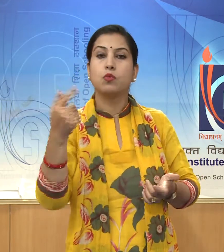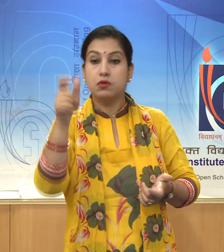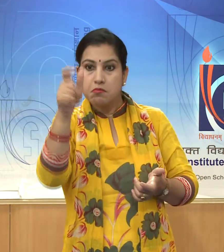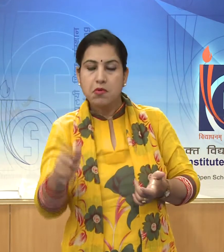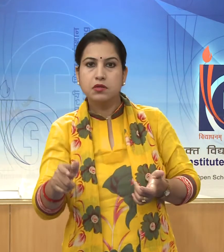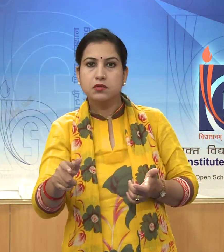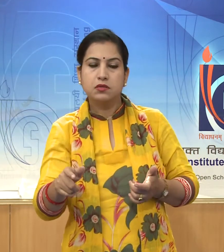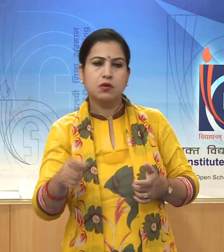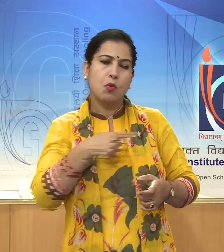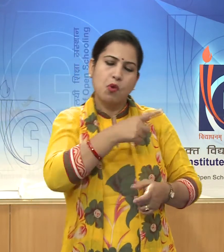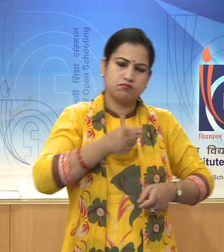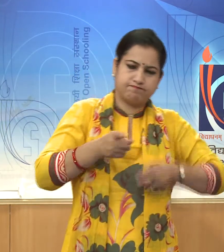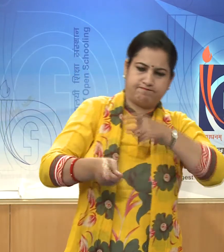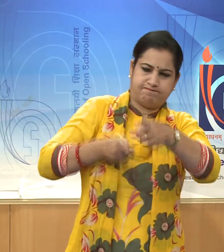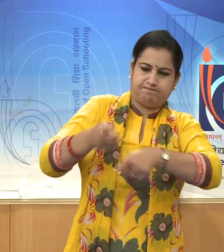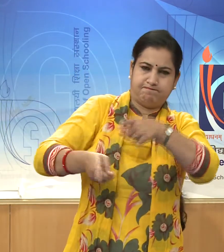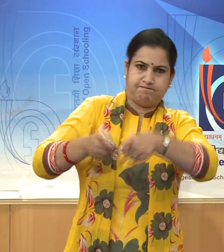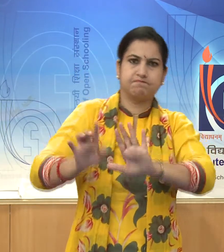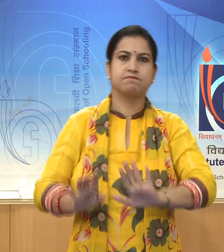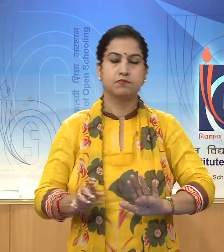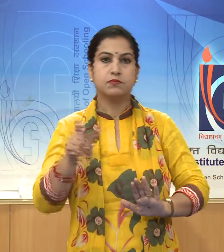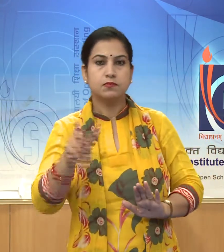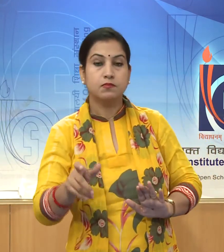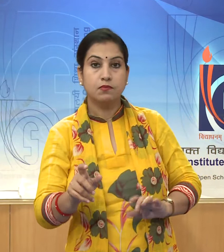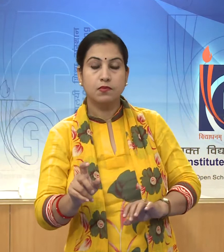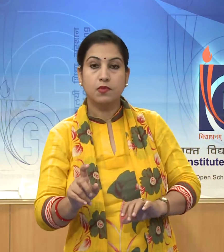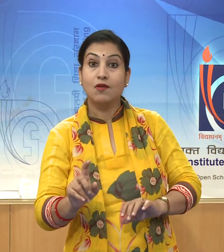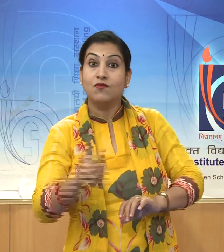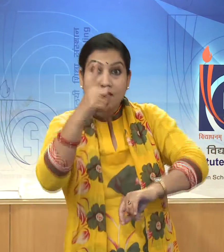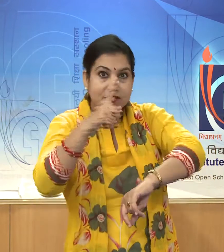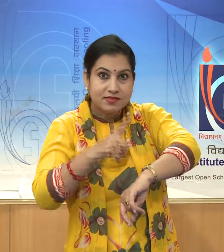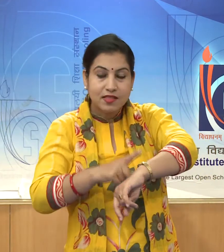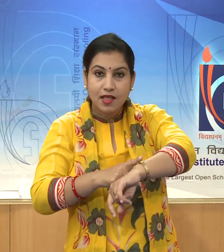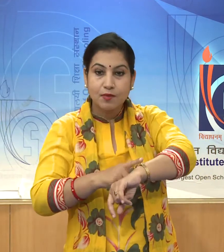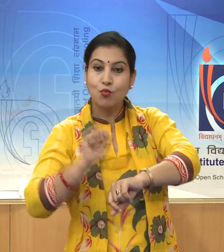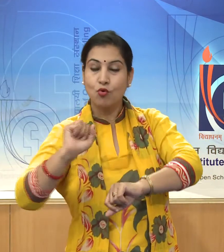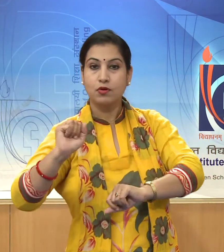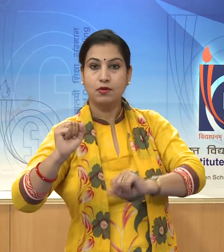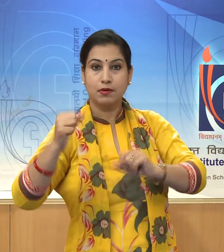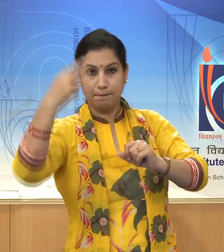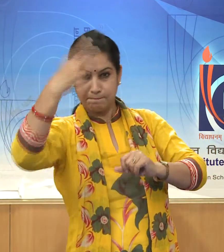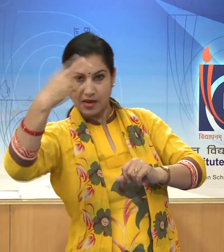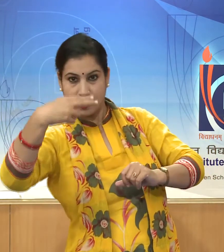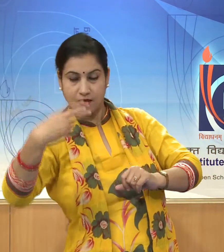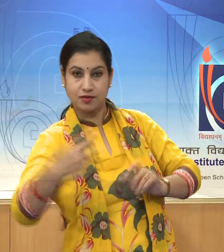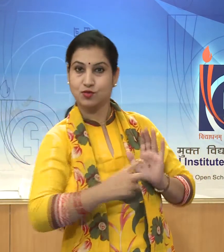critic at the first exhibition of this art